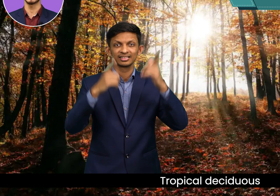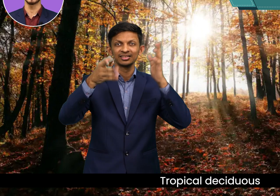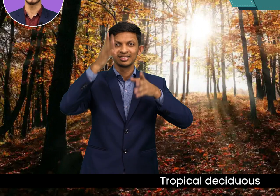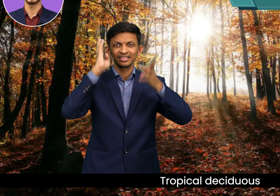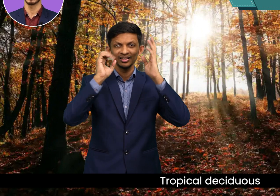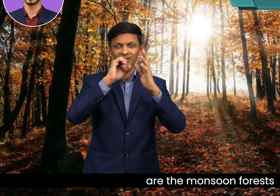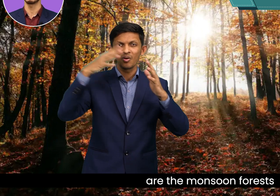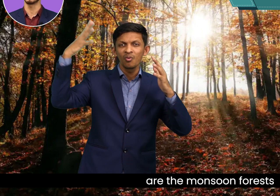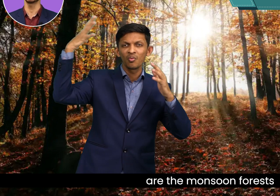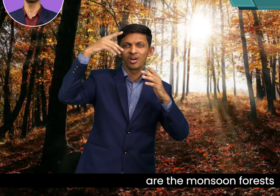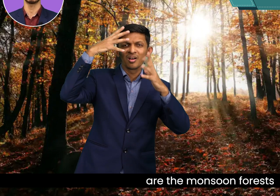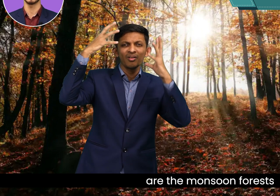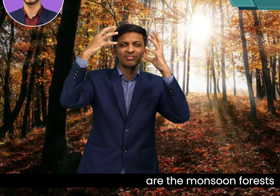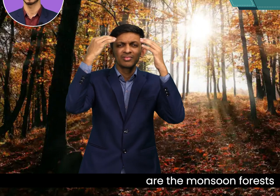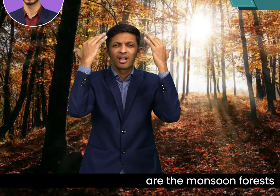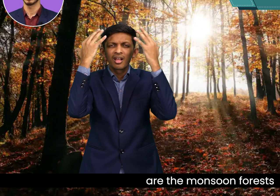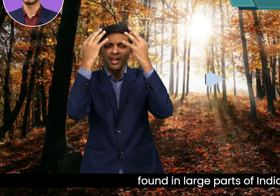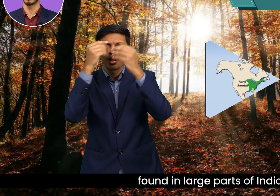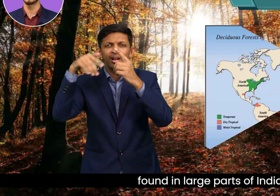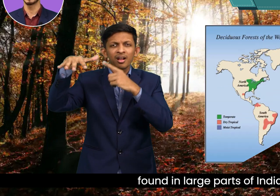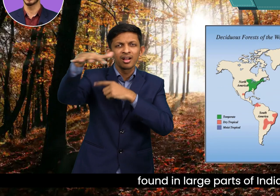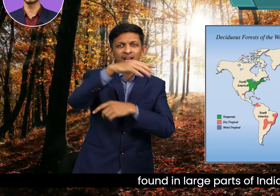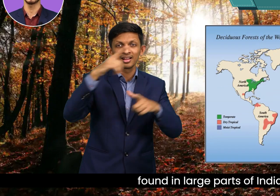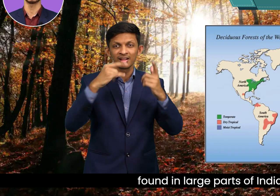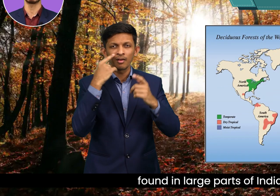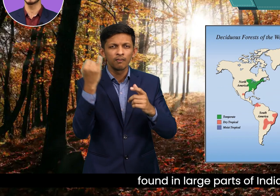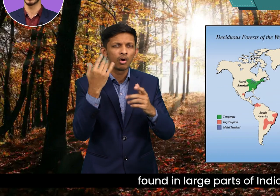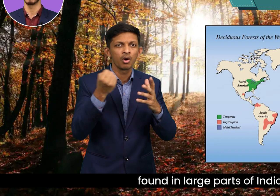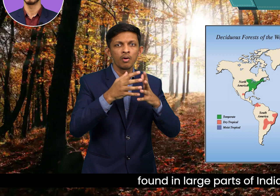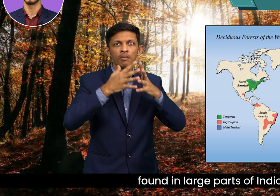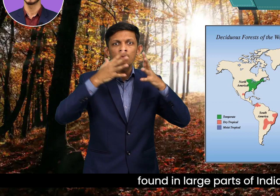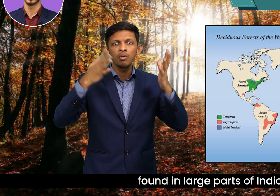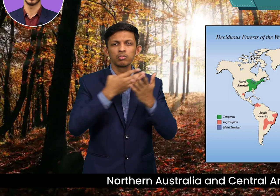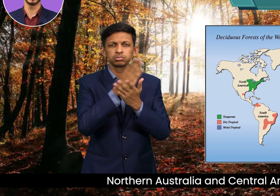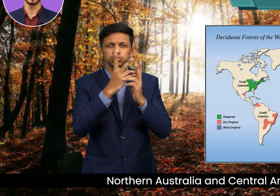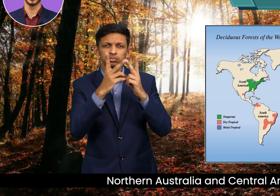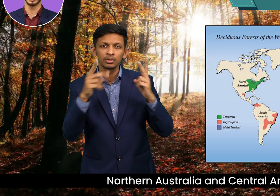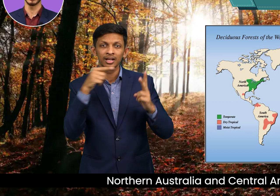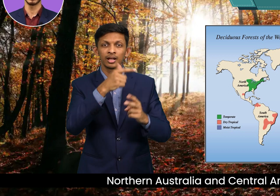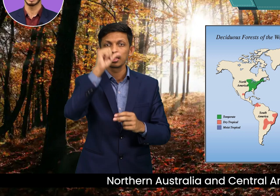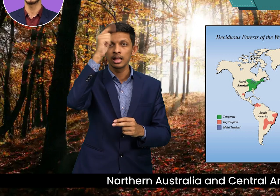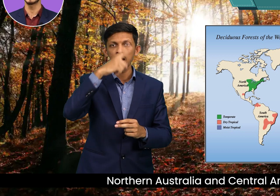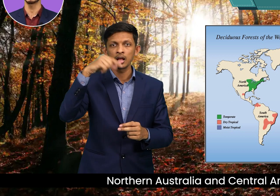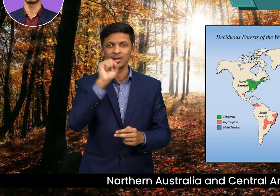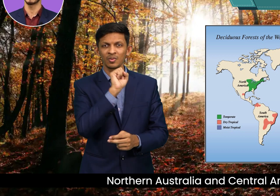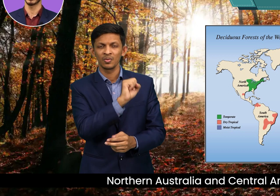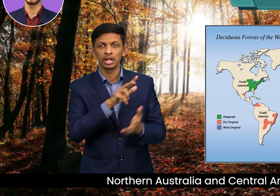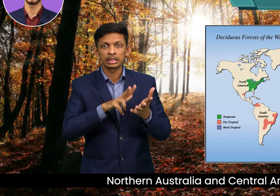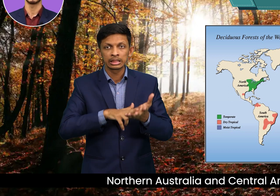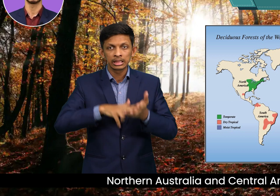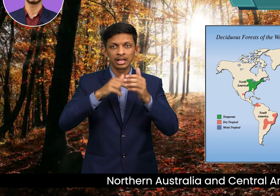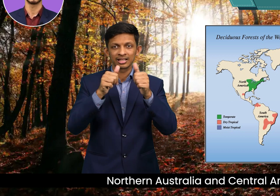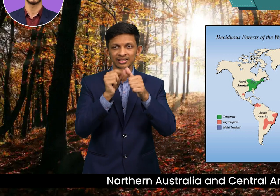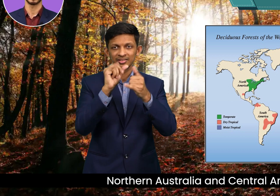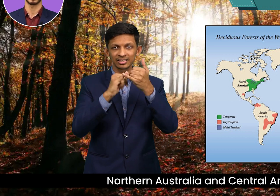Tropical deciduous are the monsoon forests found in large parts of India, northern Australia and Central America.